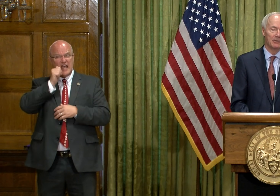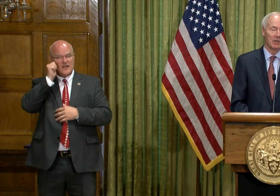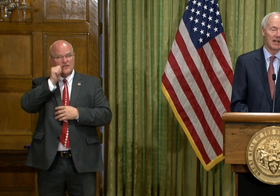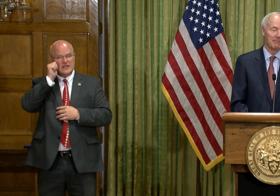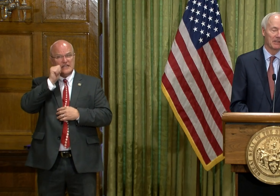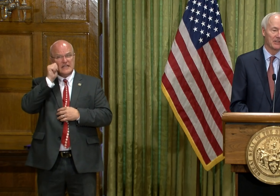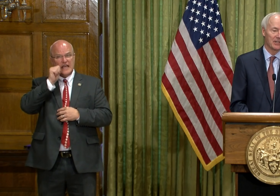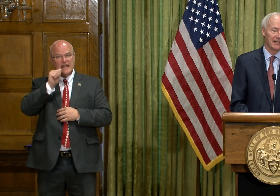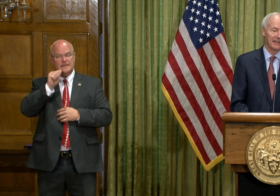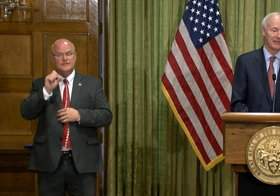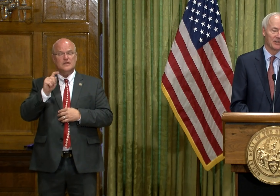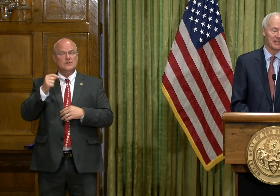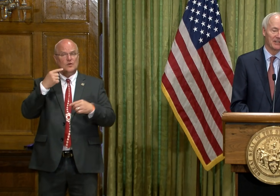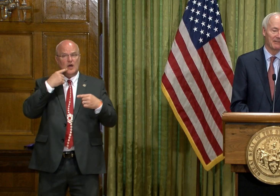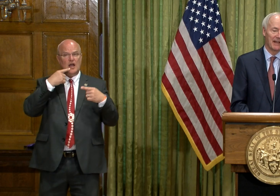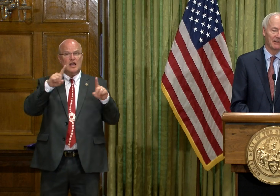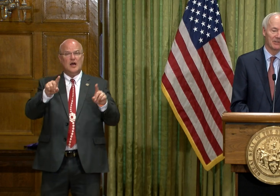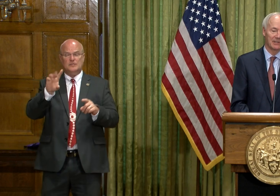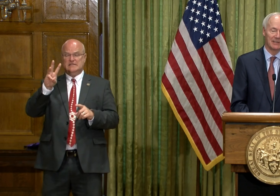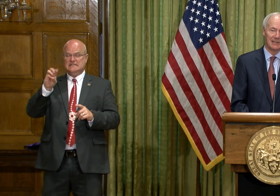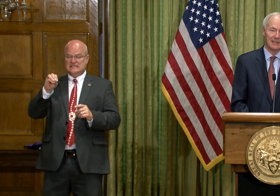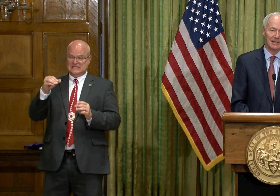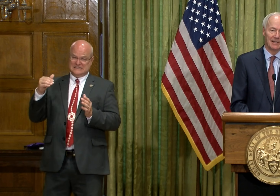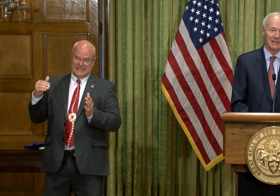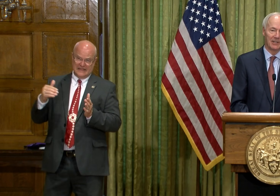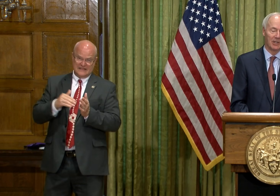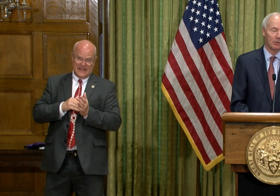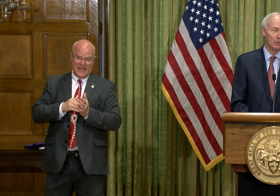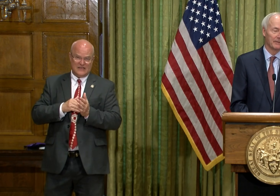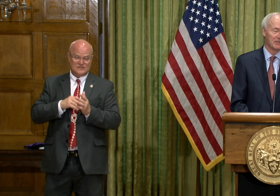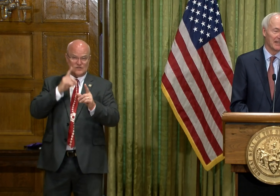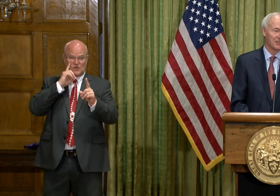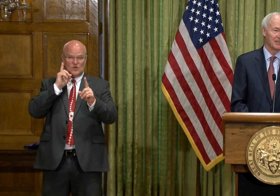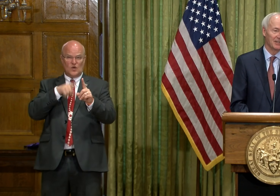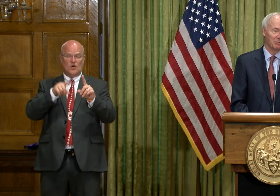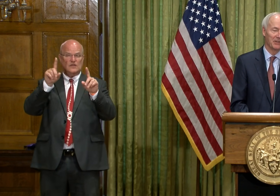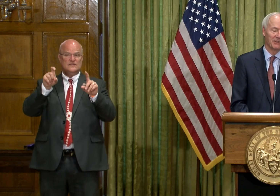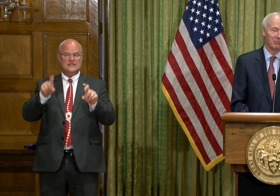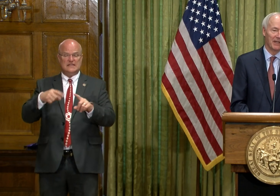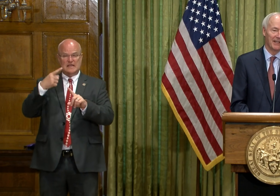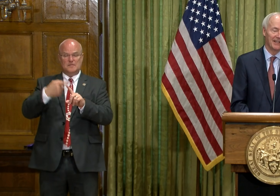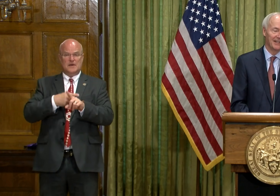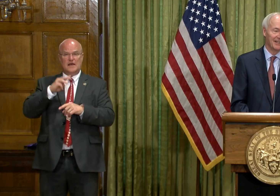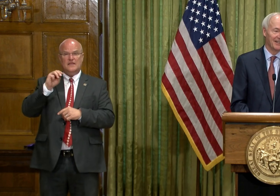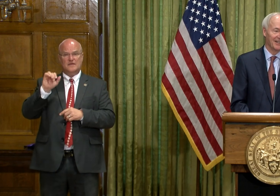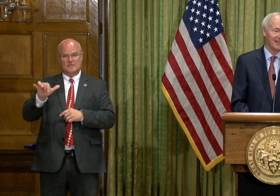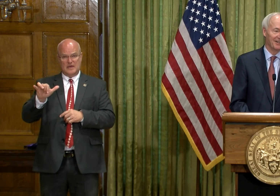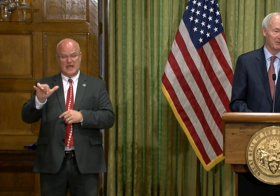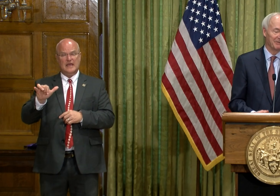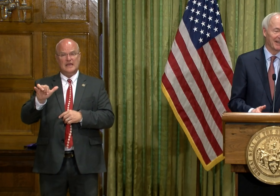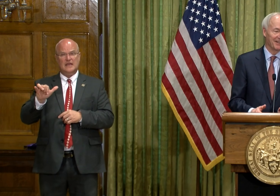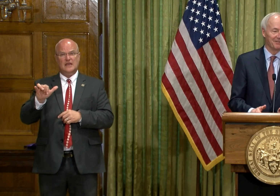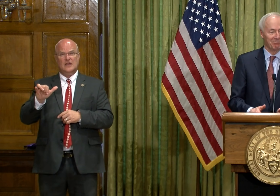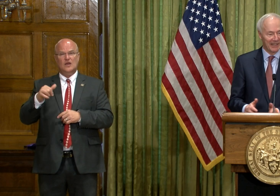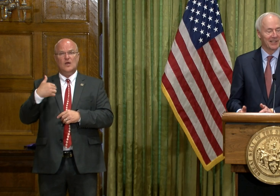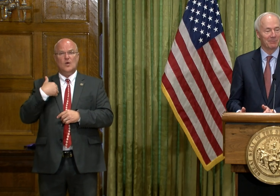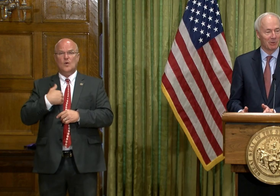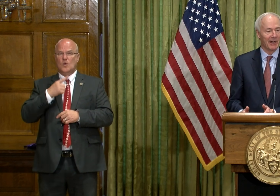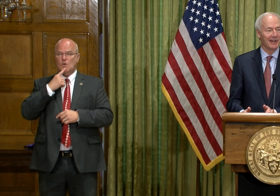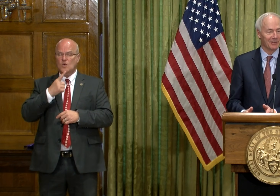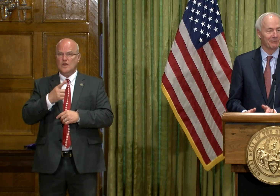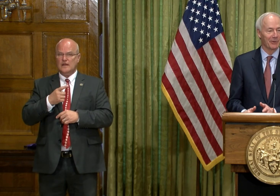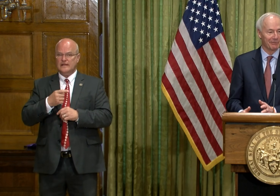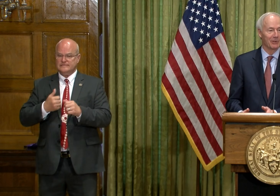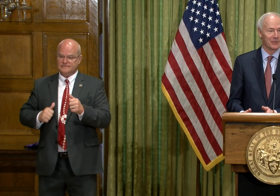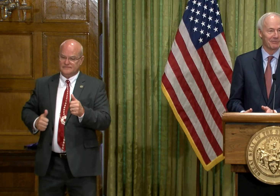So to accomplish a 60,000 goal of testing in the month of May, we've got to make